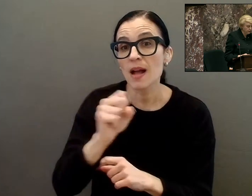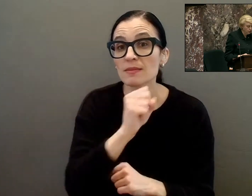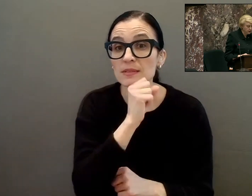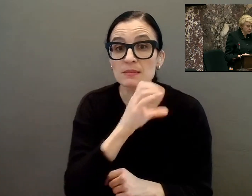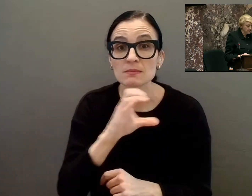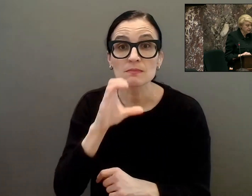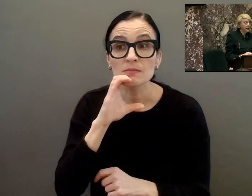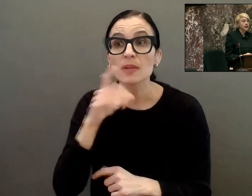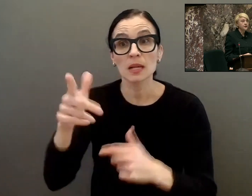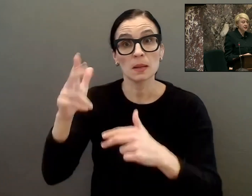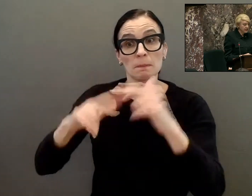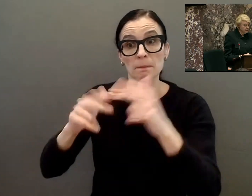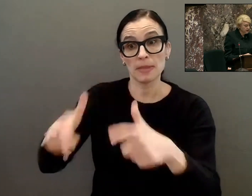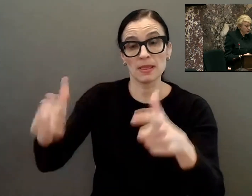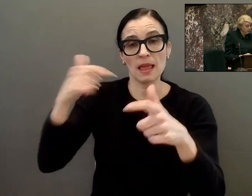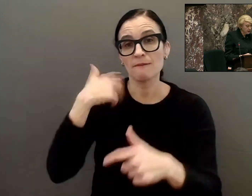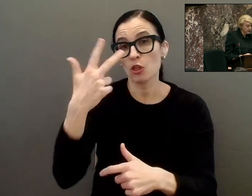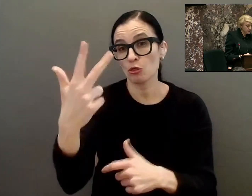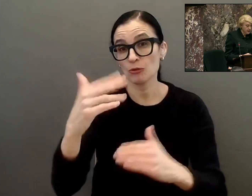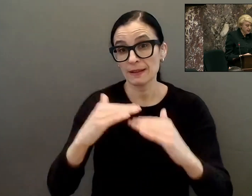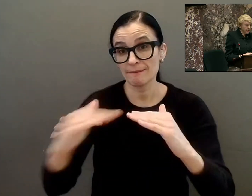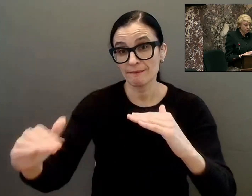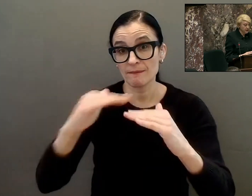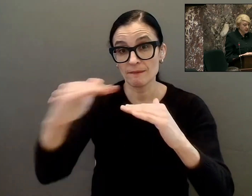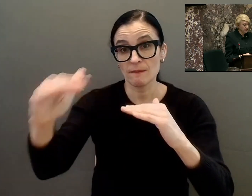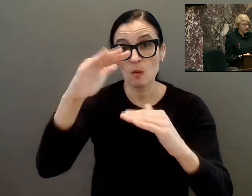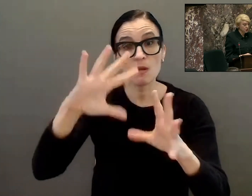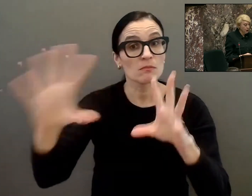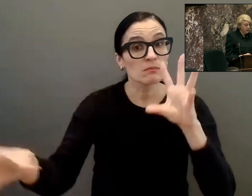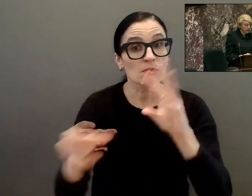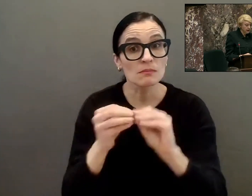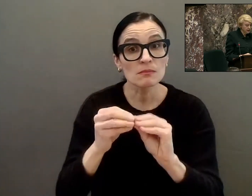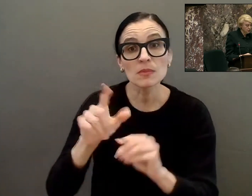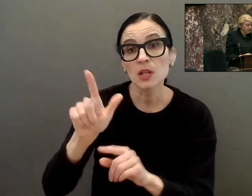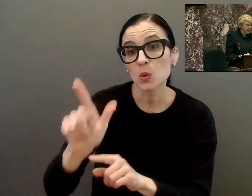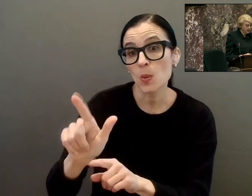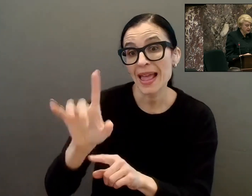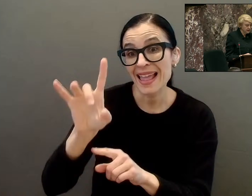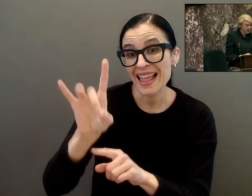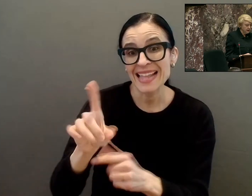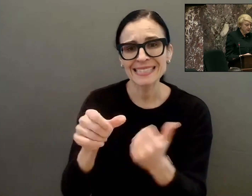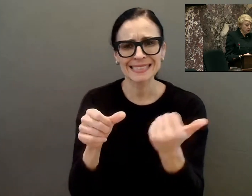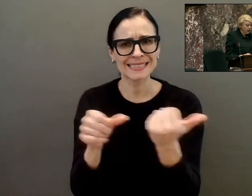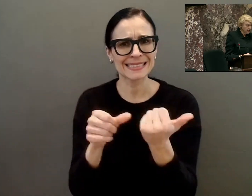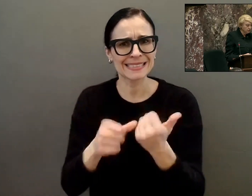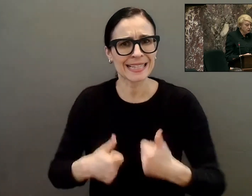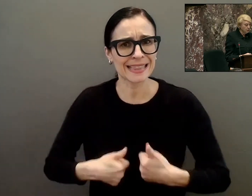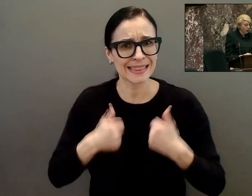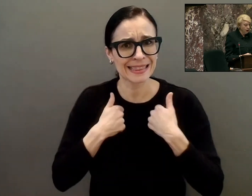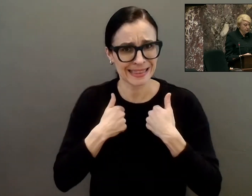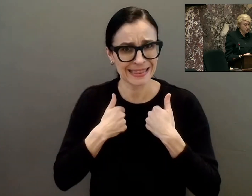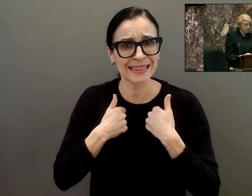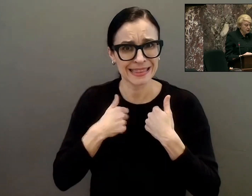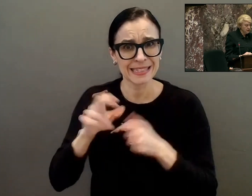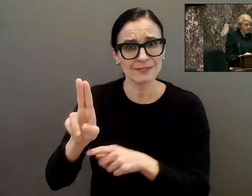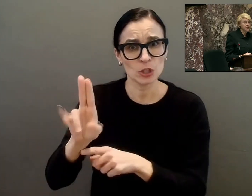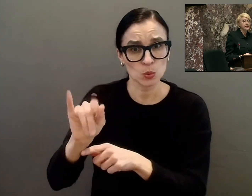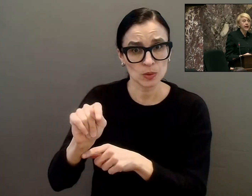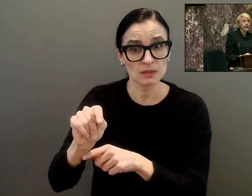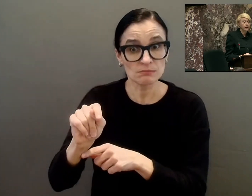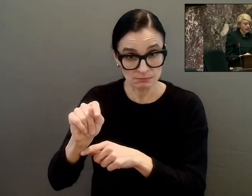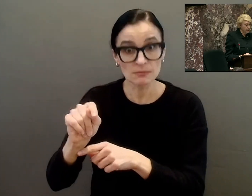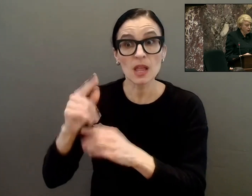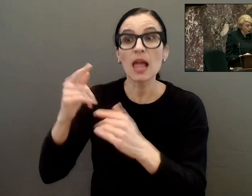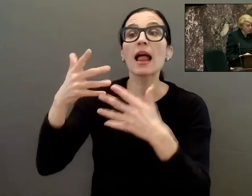18 floors. The Seton Villa bus takes residents shopping and to events. The dining room offers 3 meals